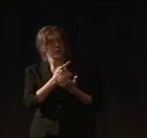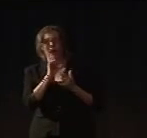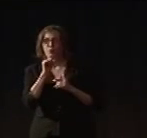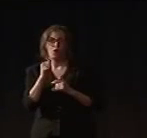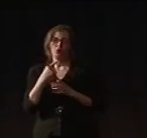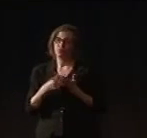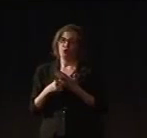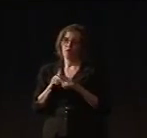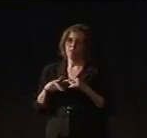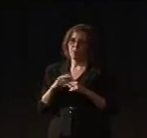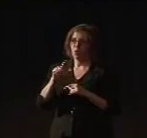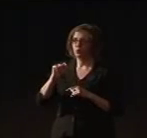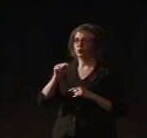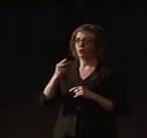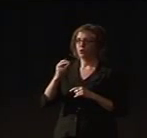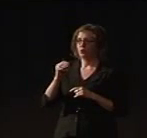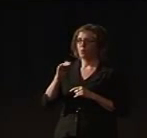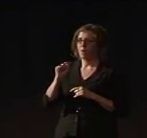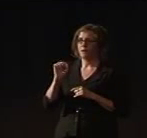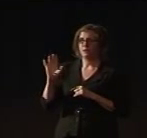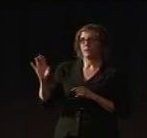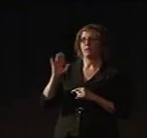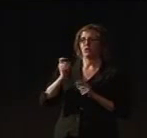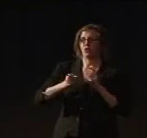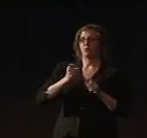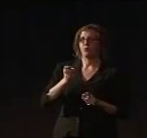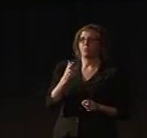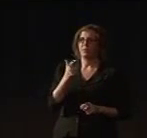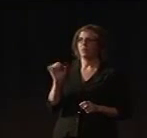Thomas' contribution because he's going to talk